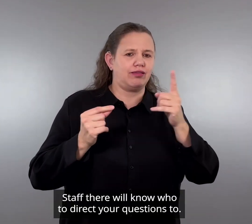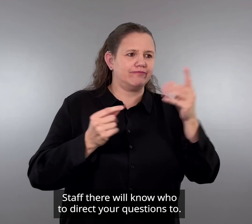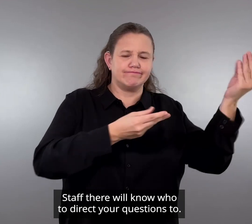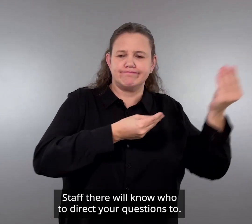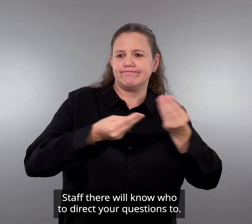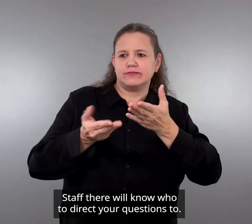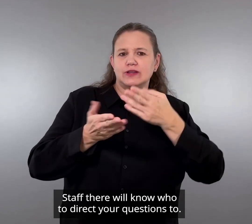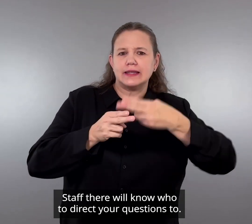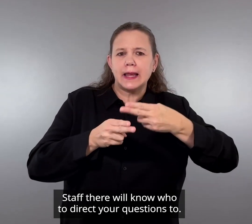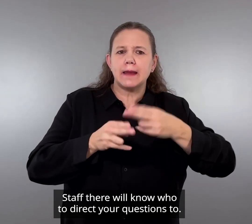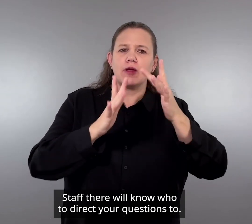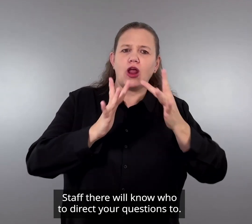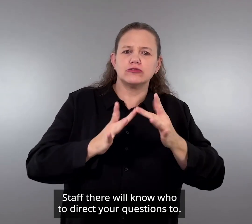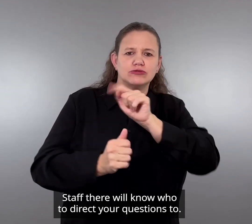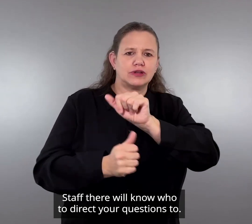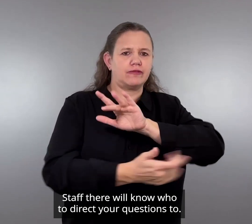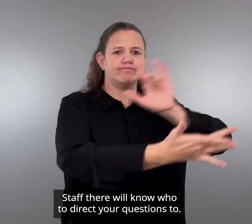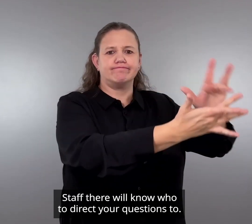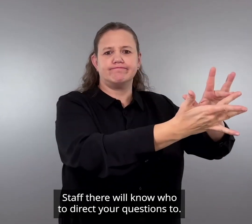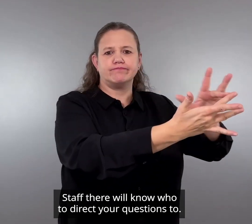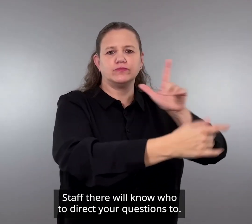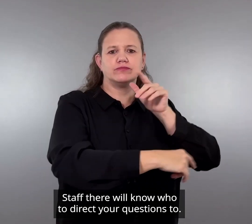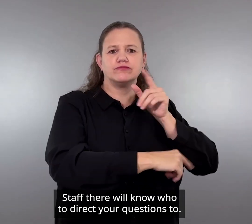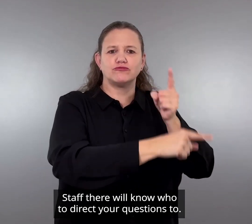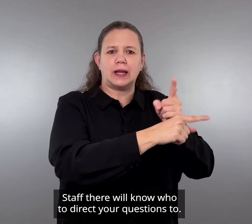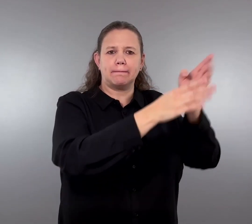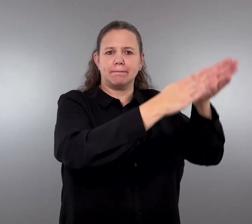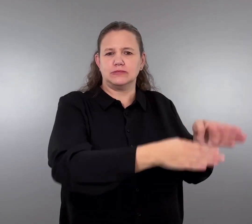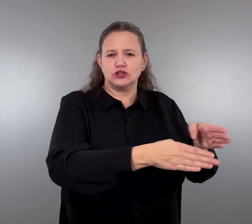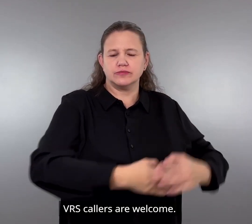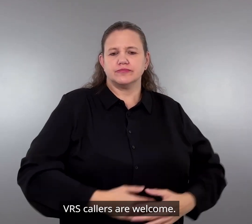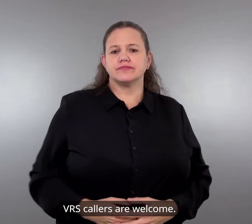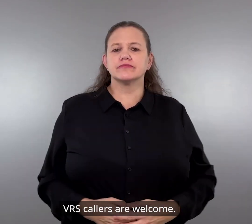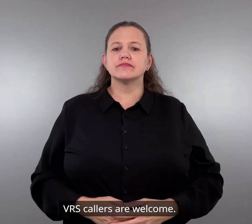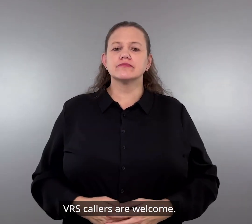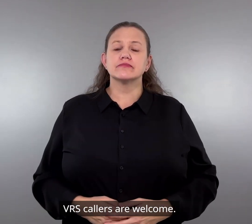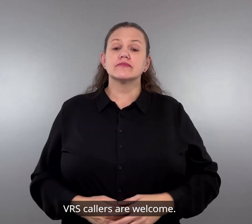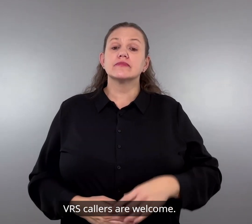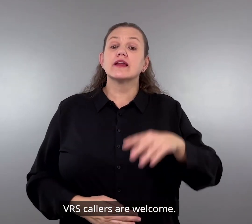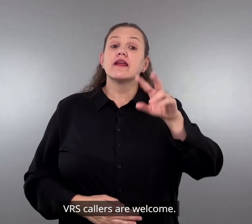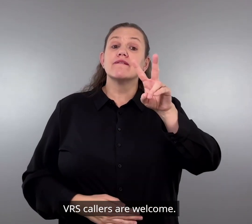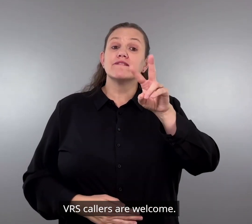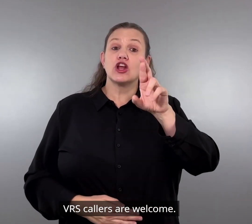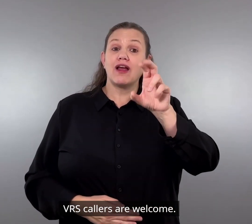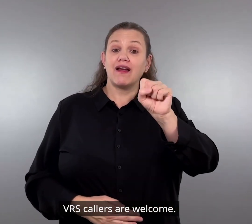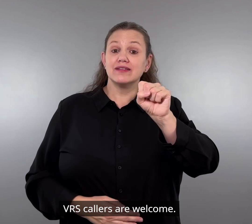Staff there will know who to direct your questions to. VRS callers are welcome,